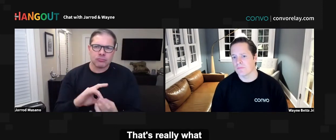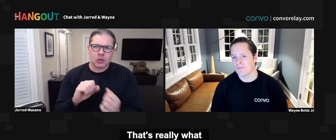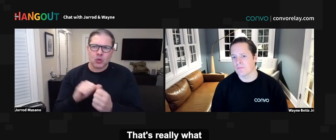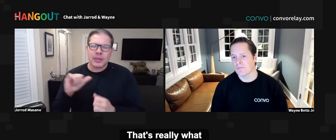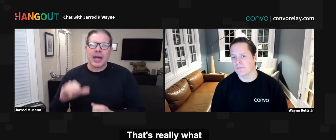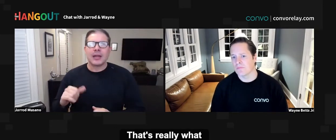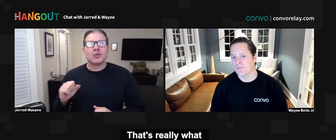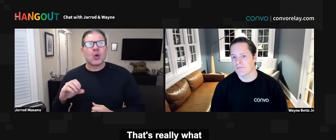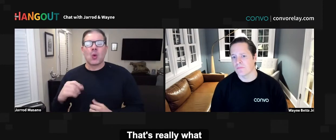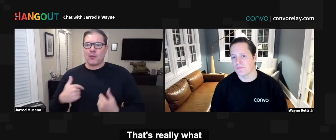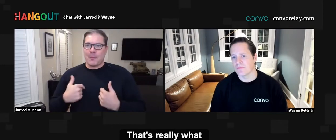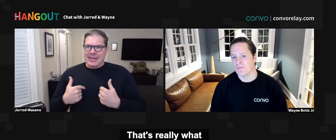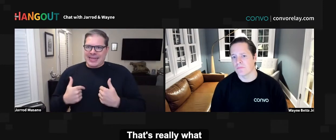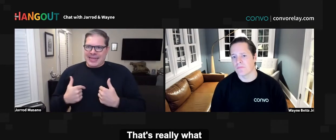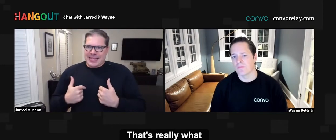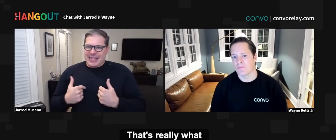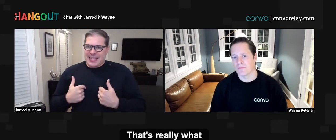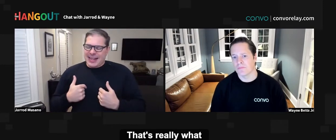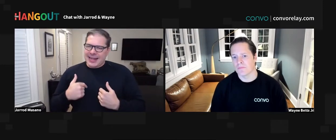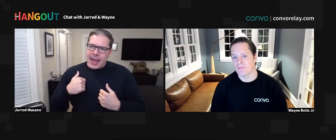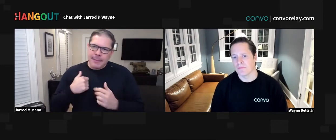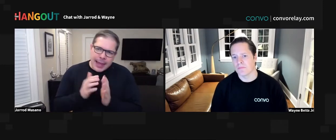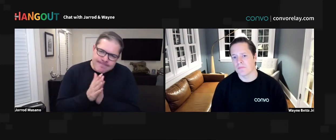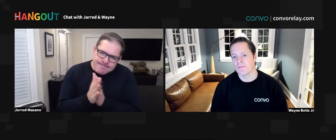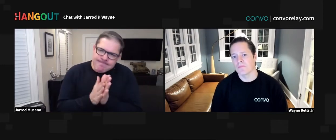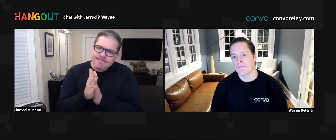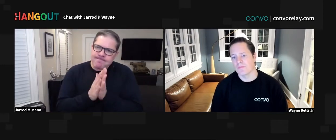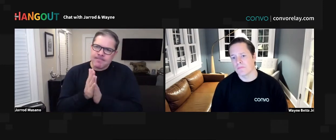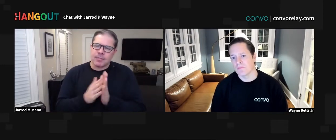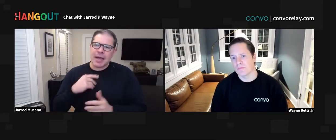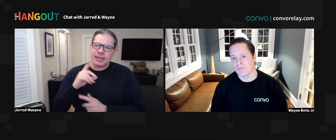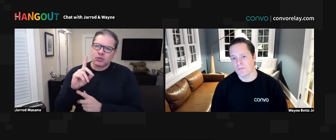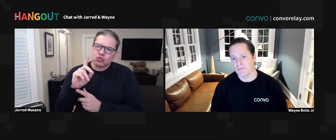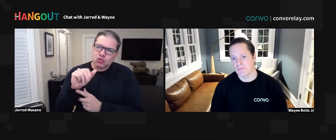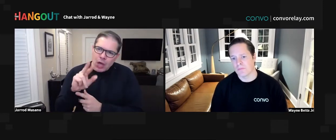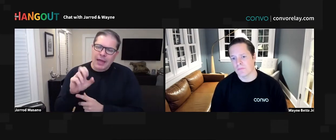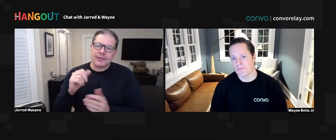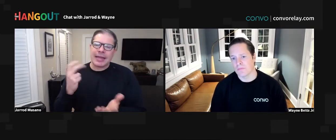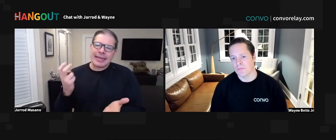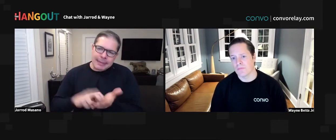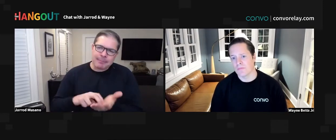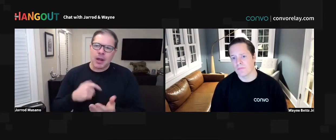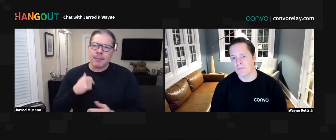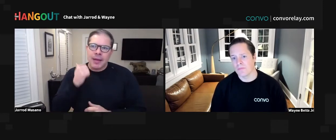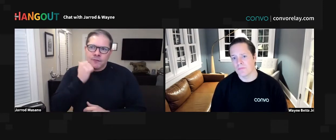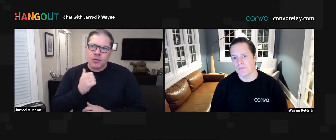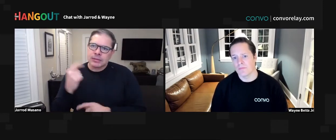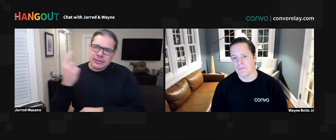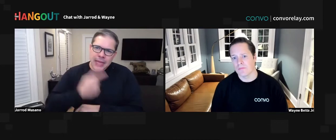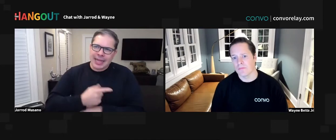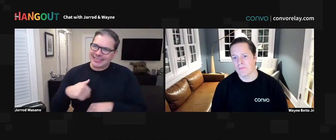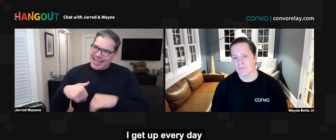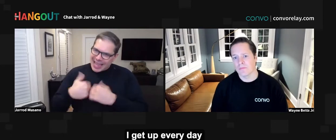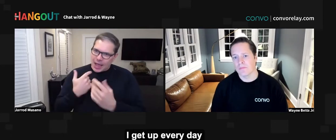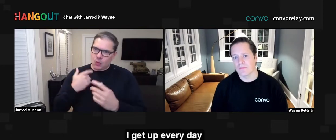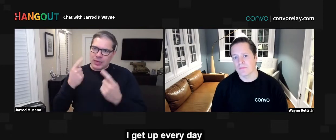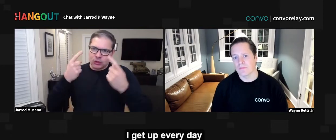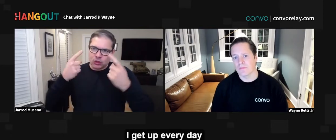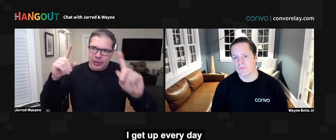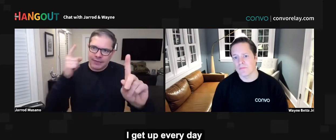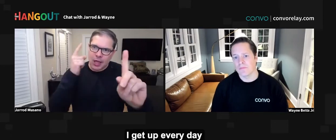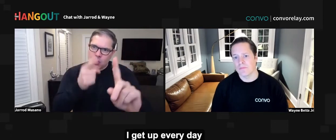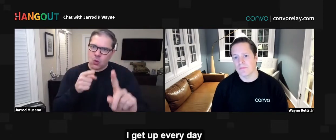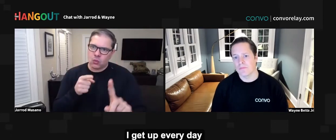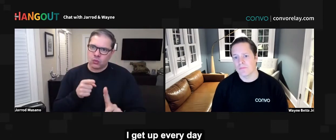And that's really what it's about, freedom. That's the vision. For me, I'm passionate, I'm driven. I get